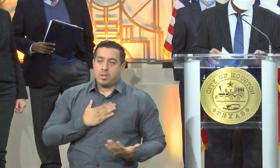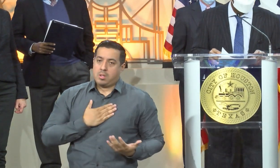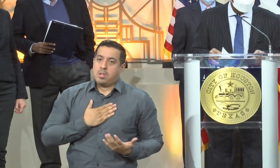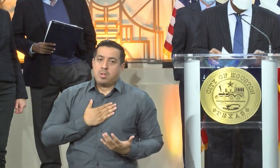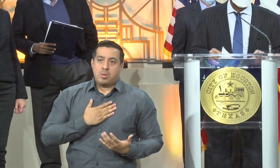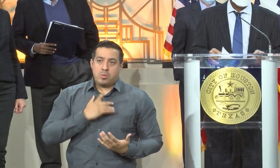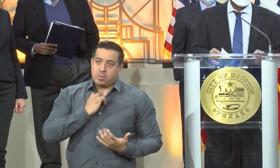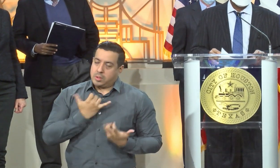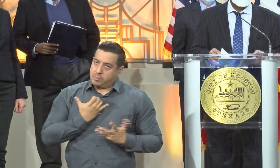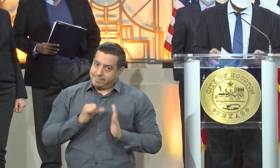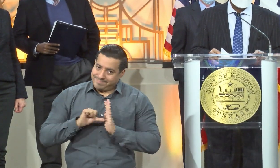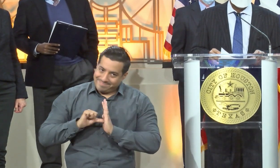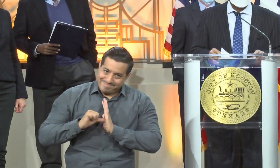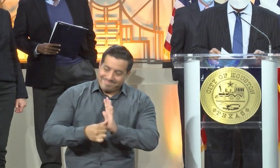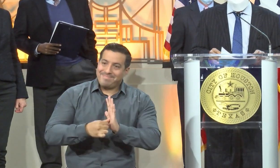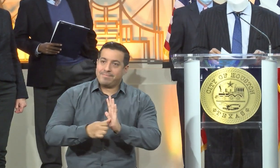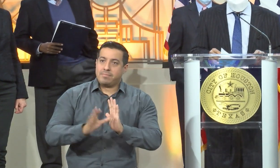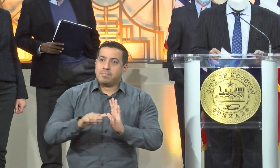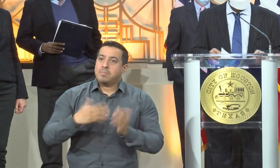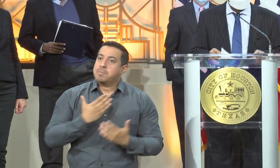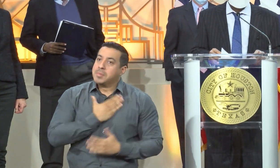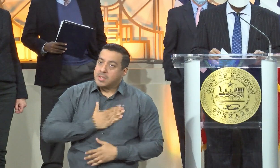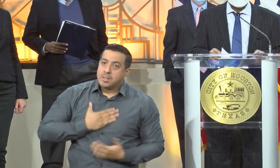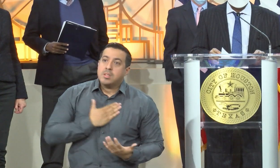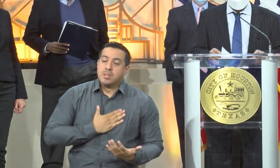of terms to please